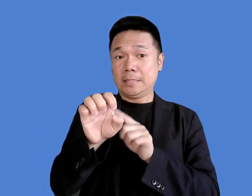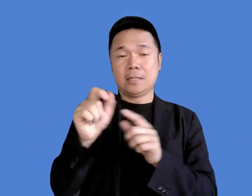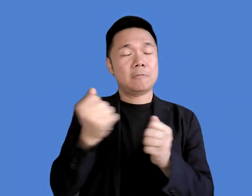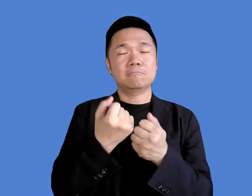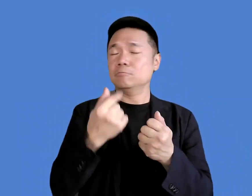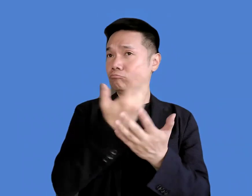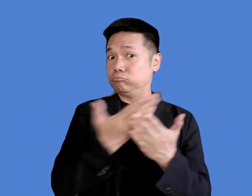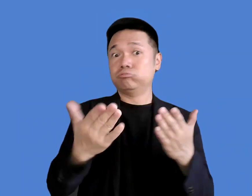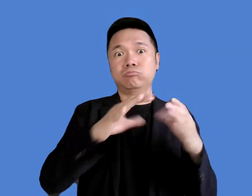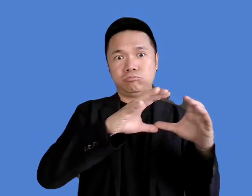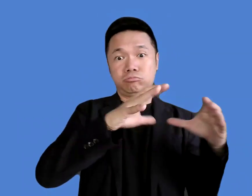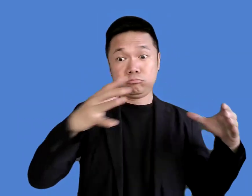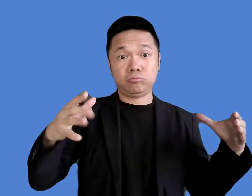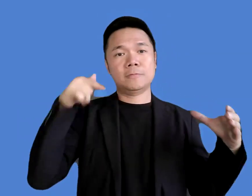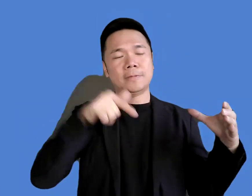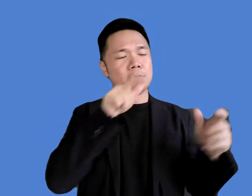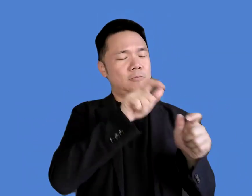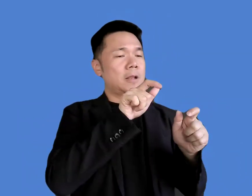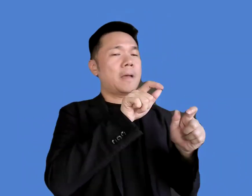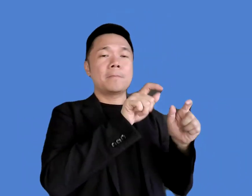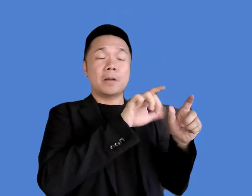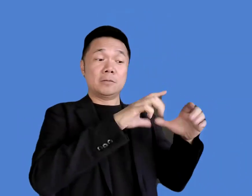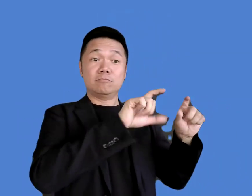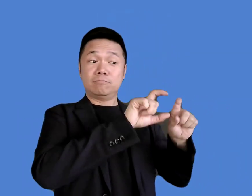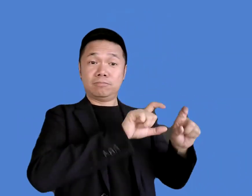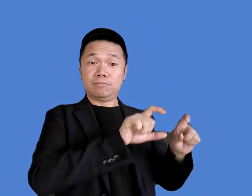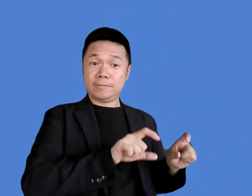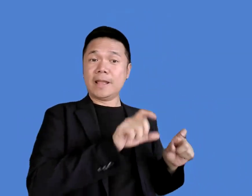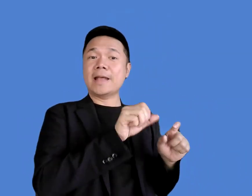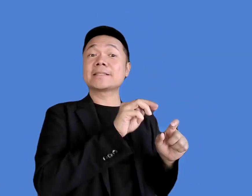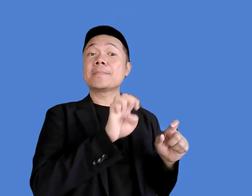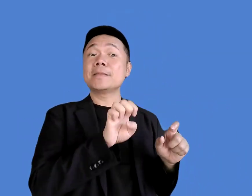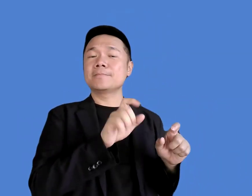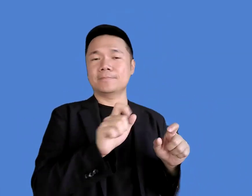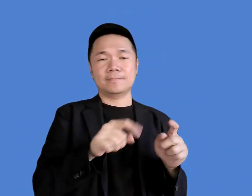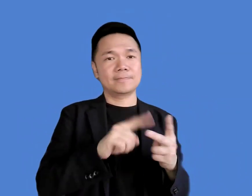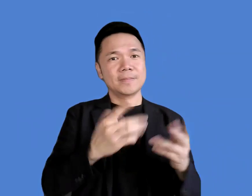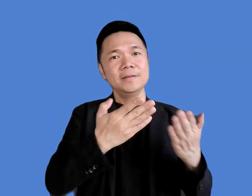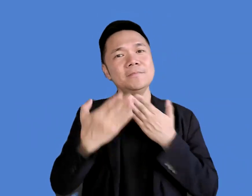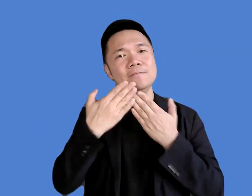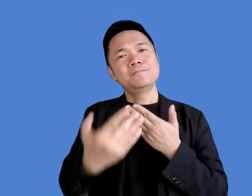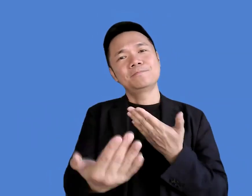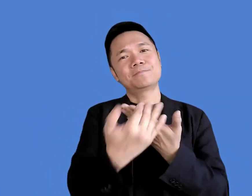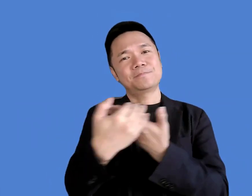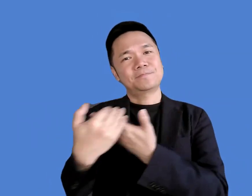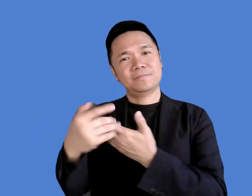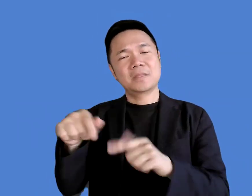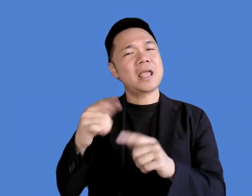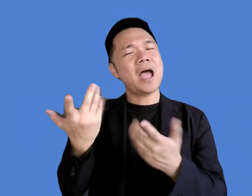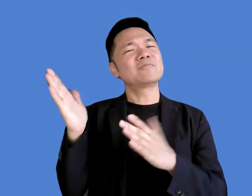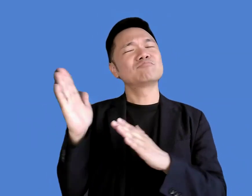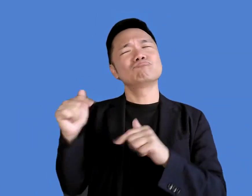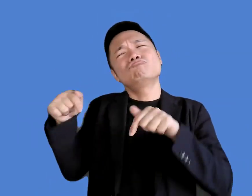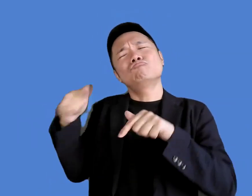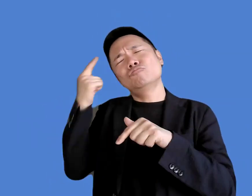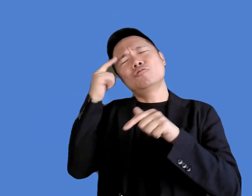our community. So it's great to see that we have so many of you joining us today, and thanks for taking time out of your afternoon.